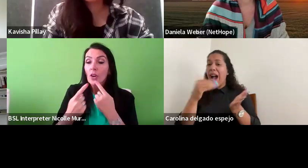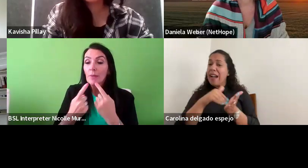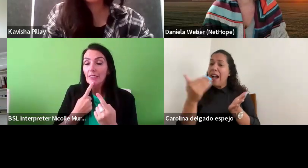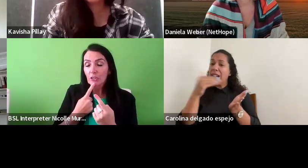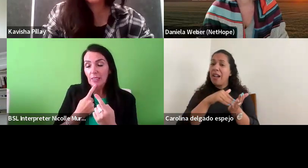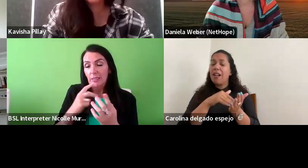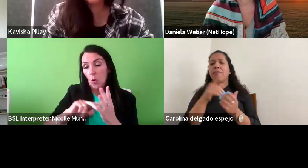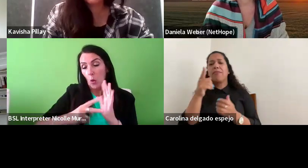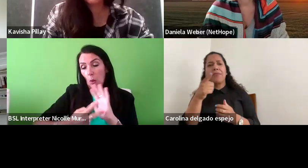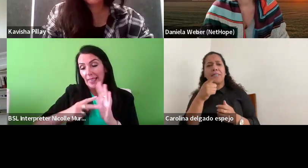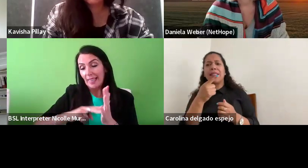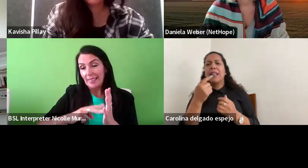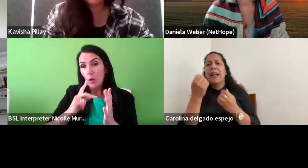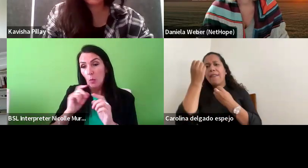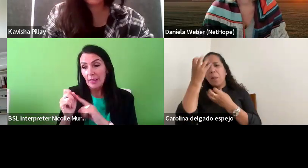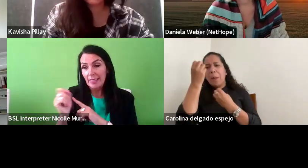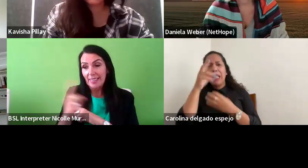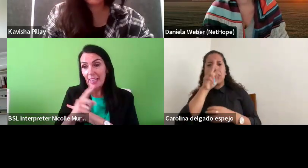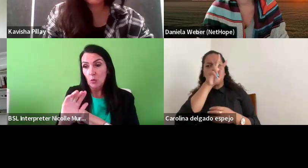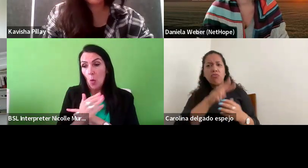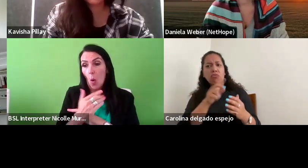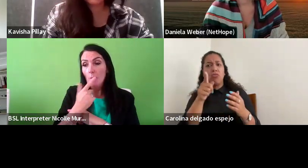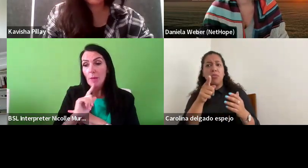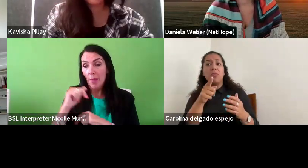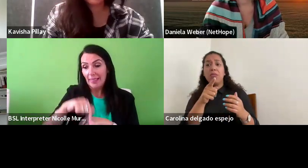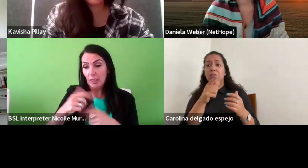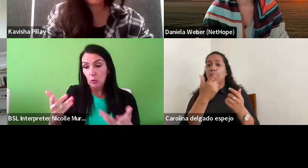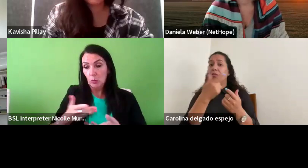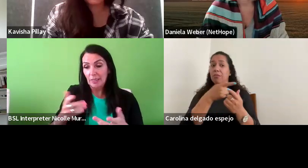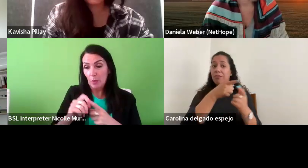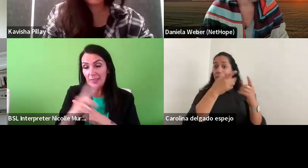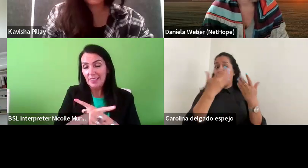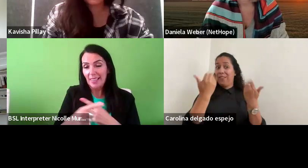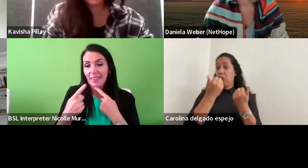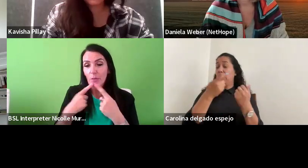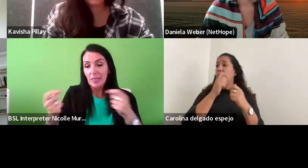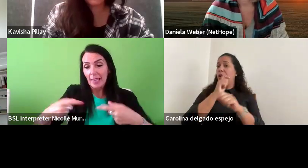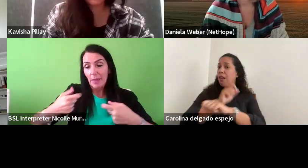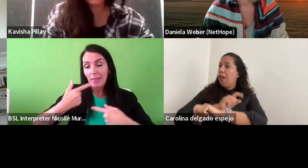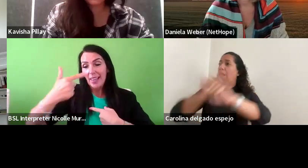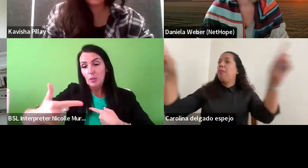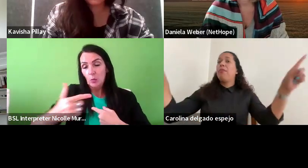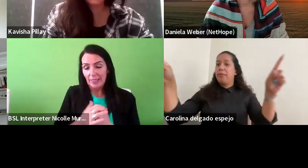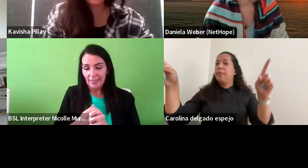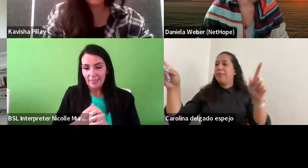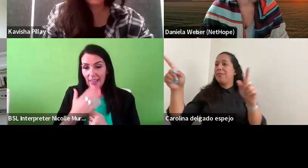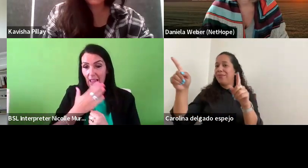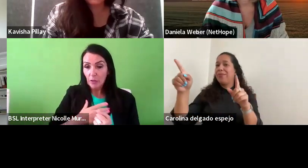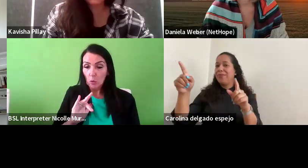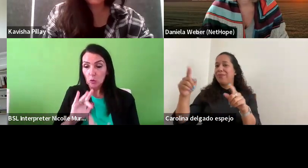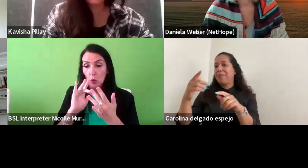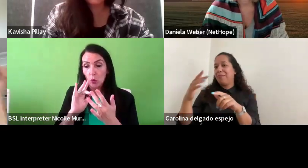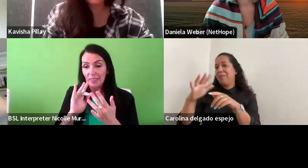our organization, they will be sent to all the participants who attended today's session next week. If you would like to get in touch